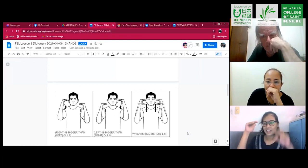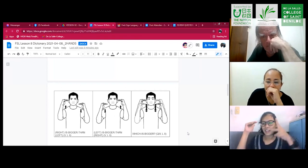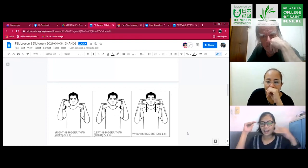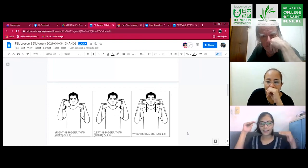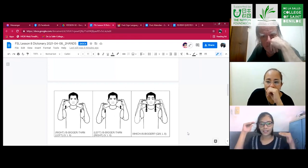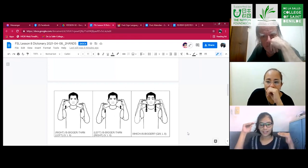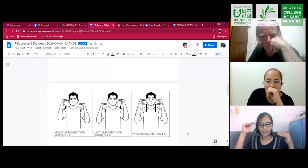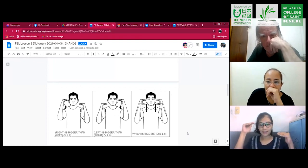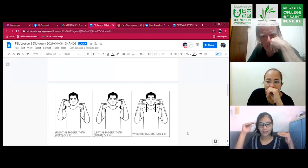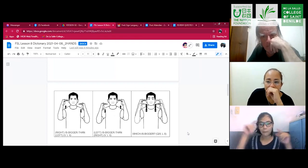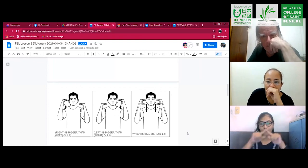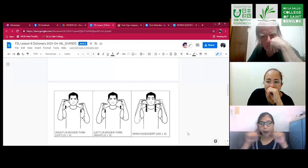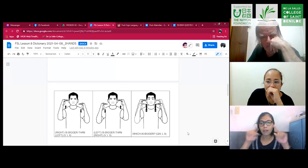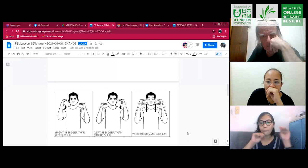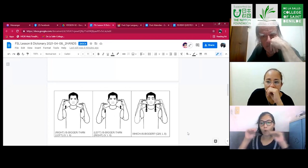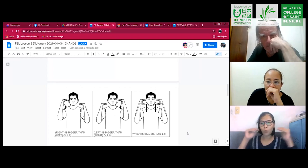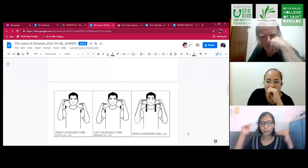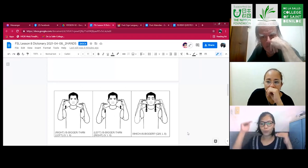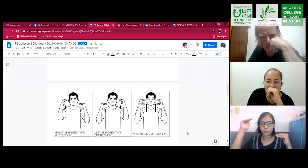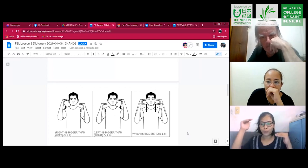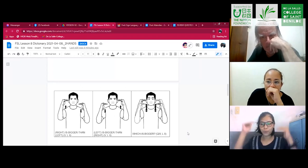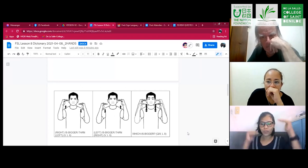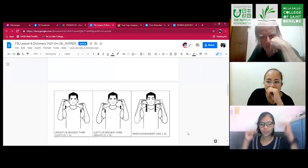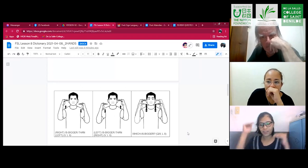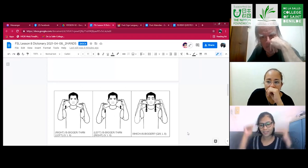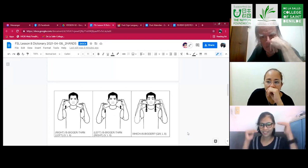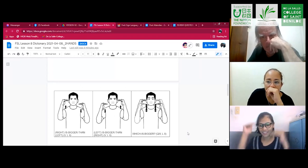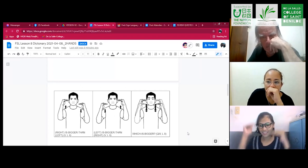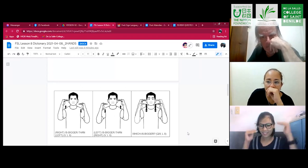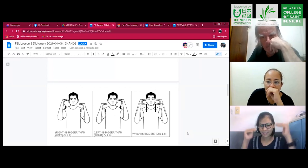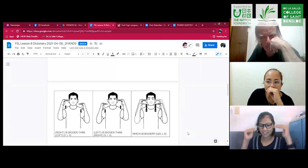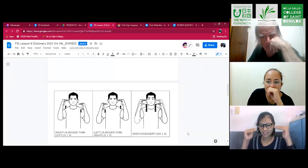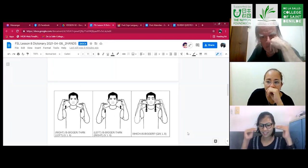one, right? Is higher, right? The movement is